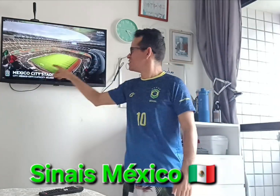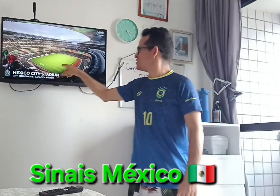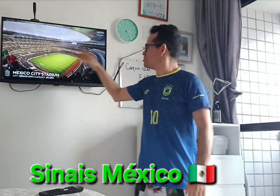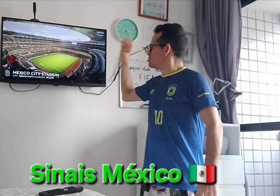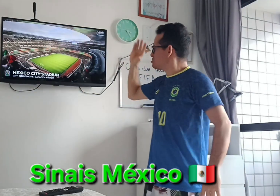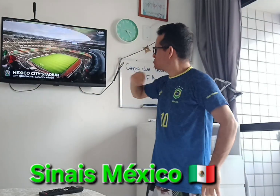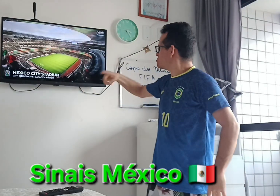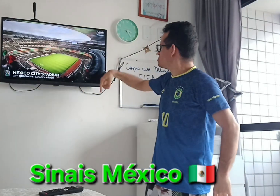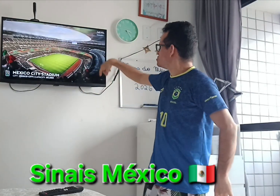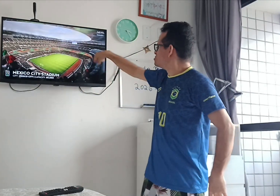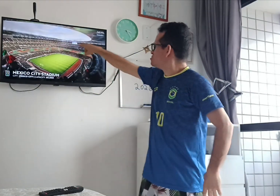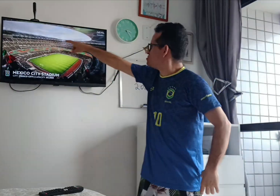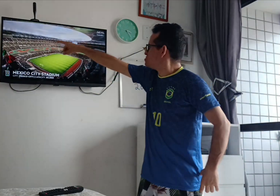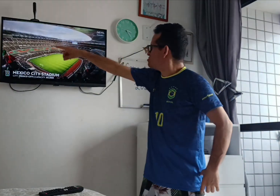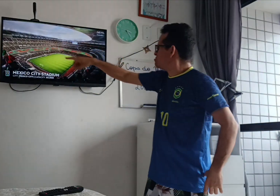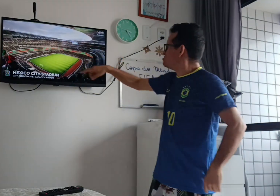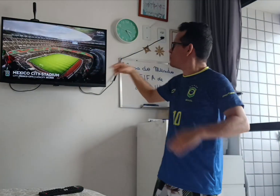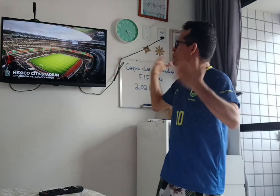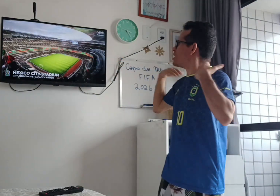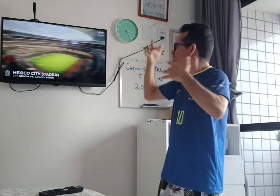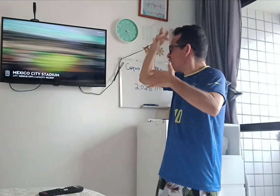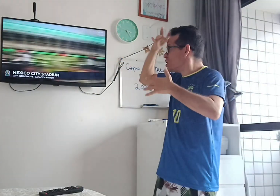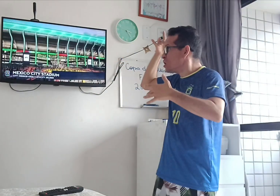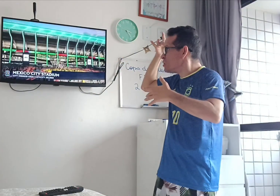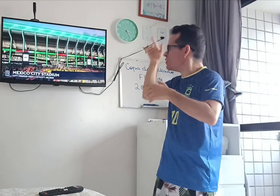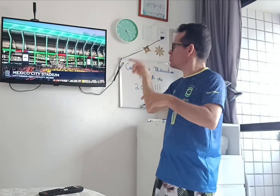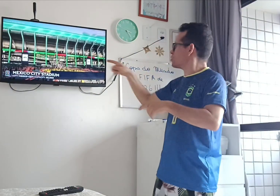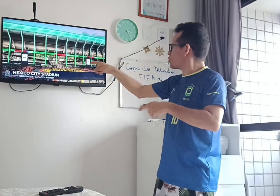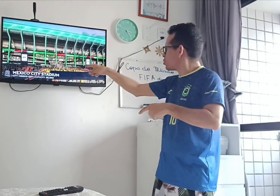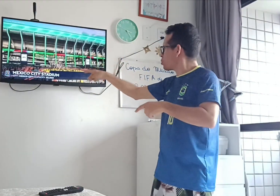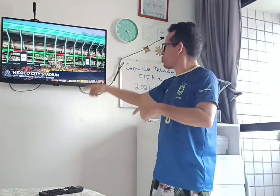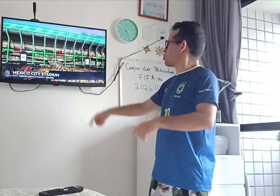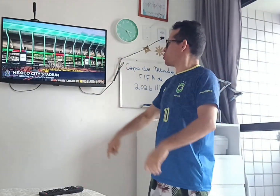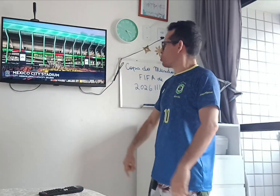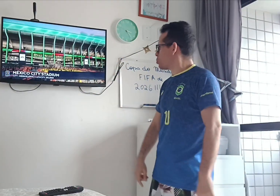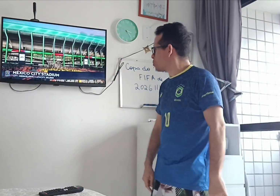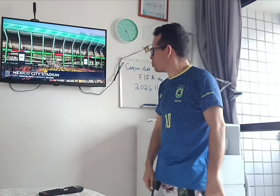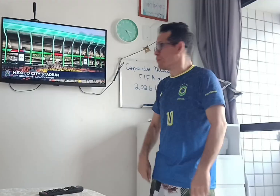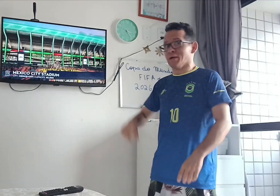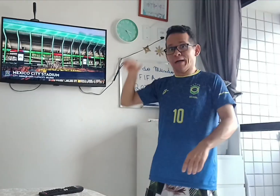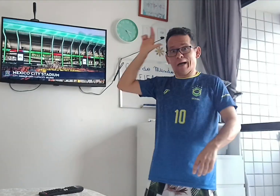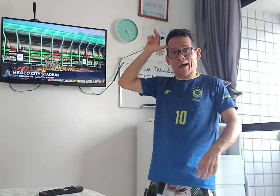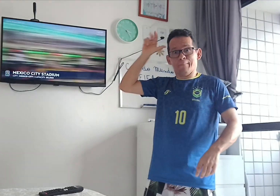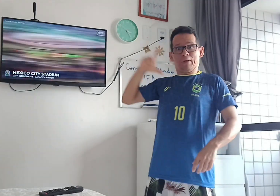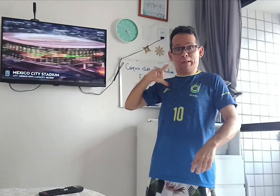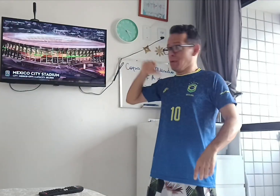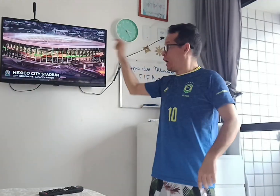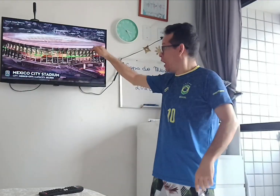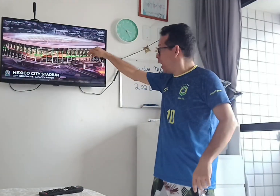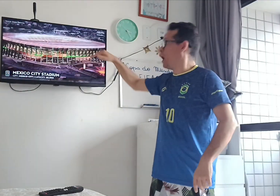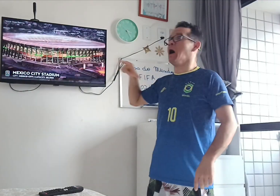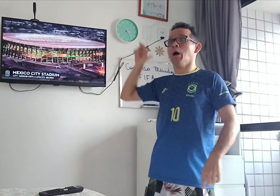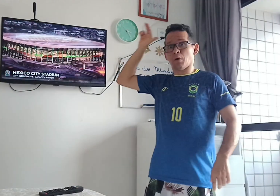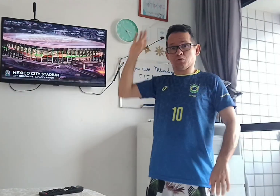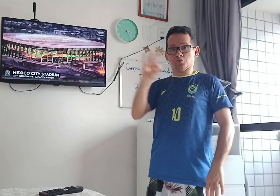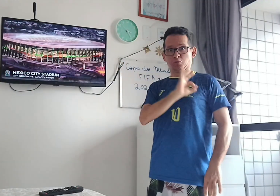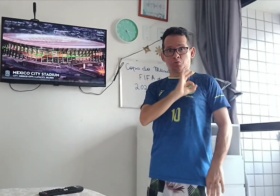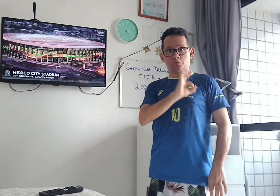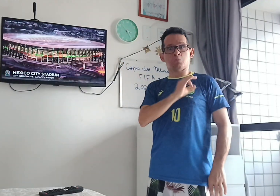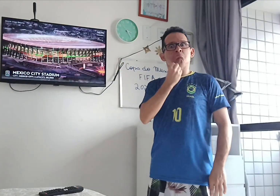tournament, the stadium is undergoing the largest upgrade in its history. In the group stage, it will stage the opening match between Mexico and South